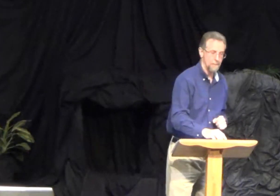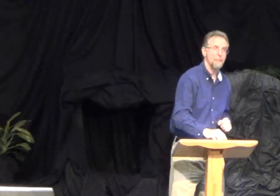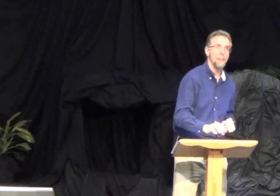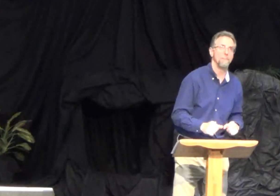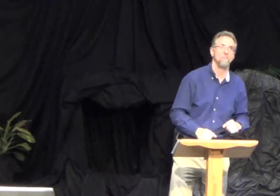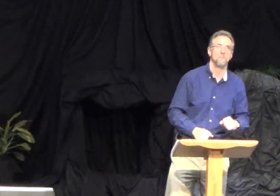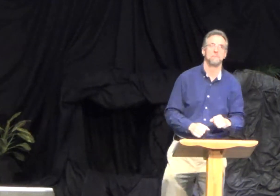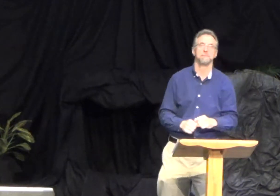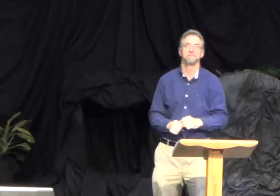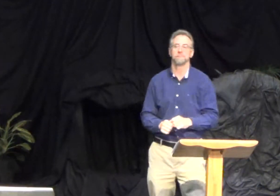happen.